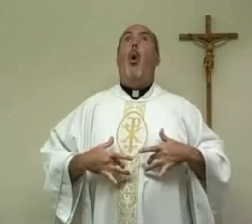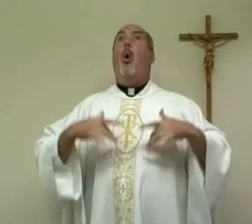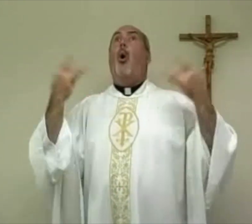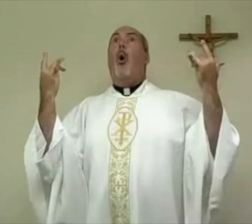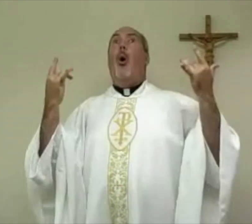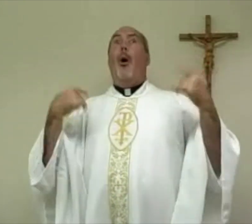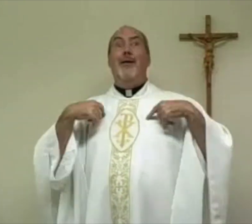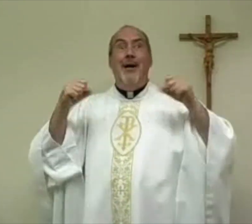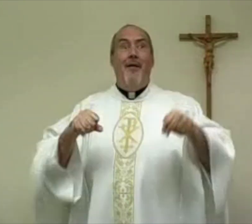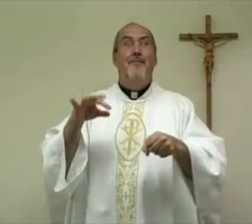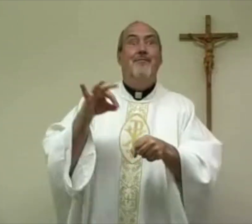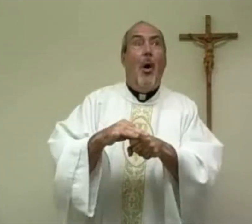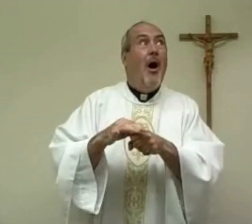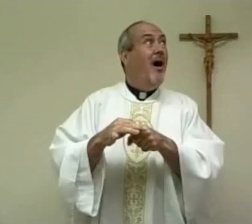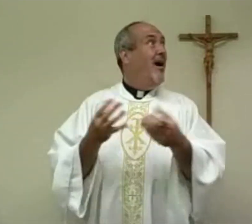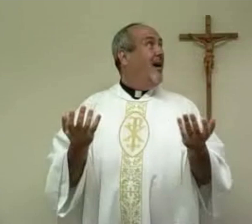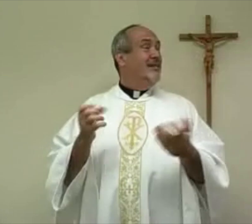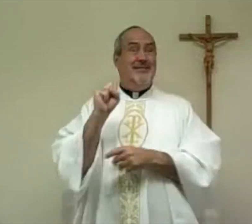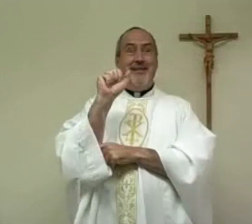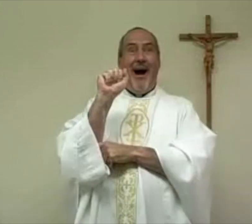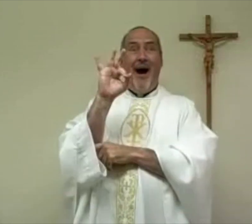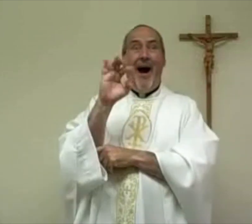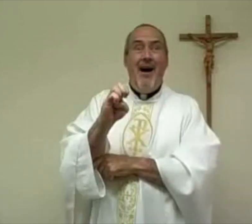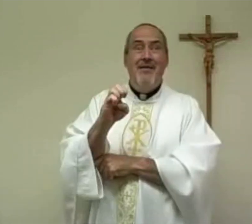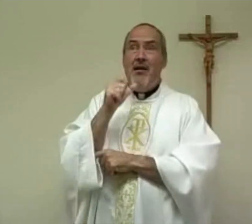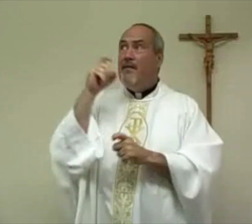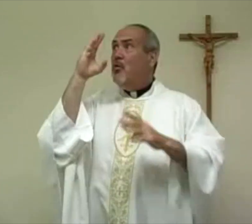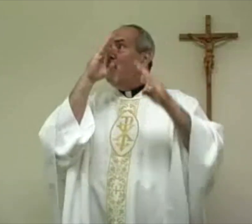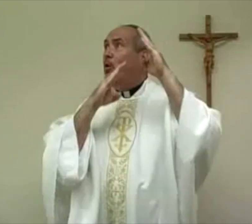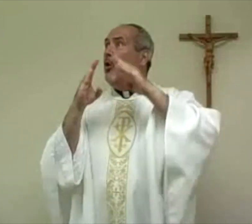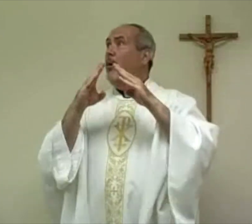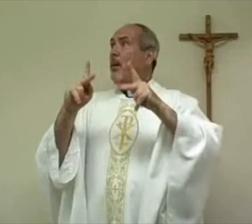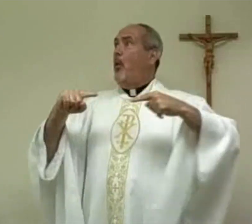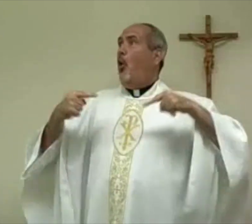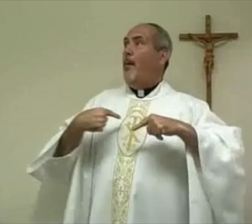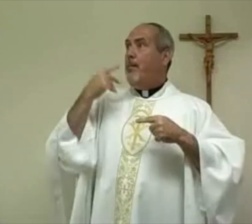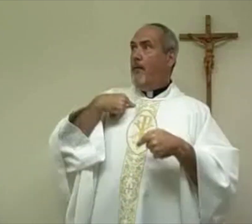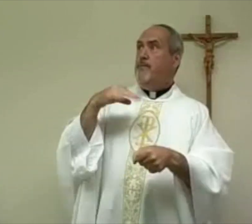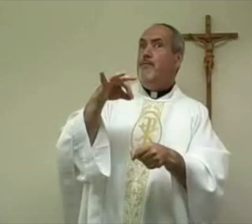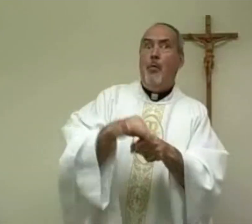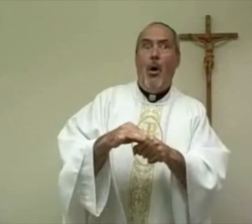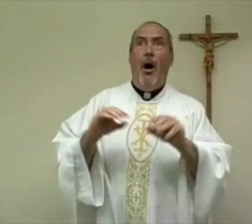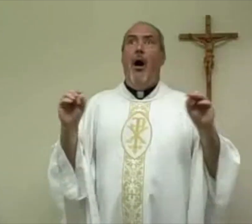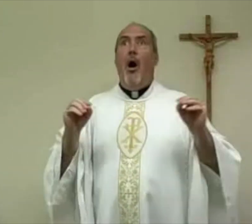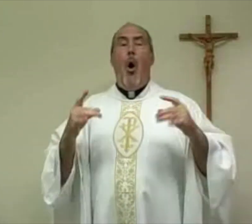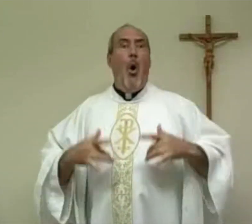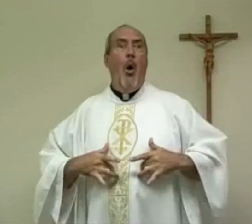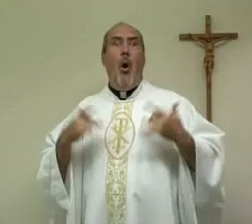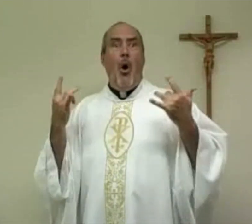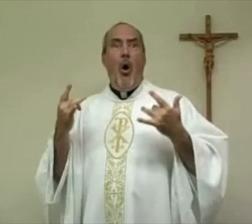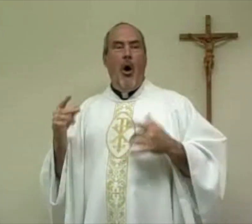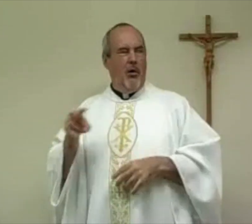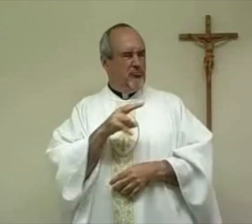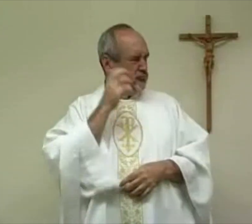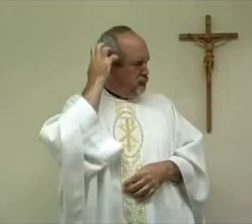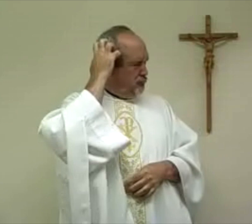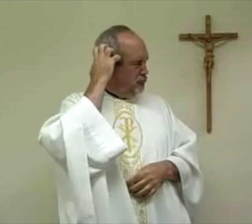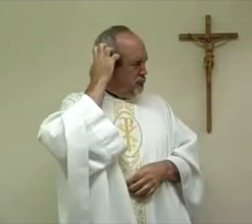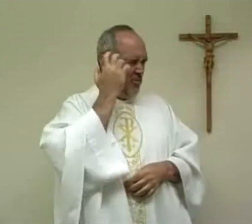them from voting. And when they come here, they're just so elated that they can vote and it's safe to vote and no one's going to threaten or hurt